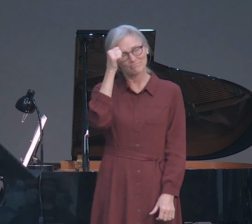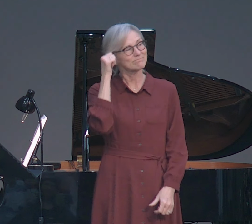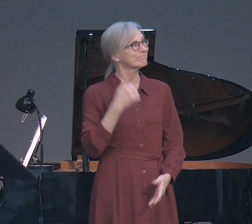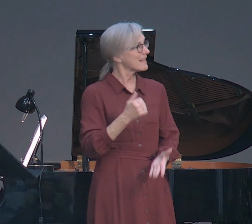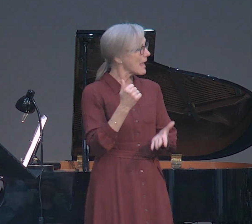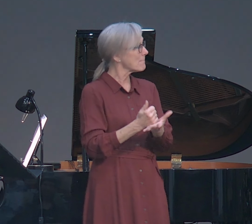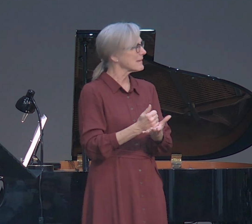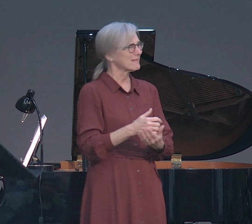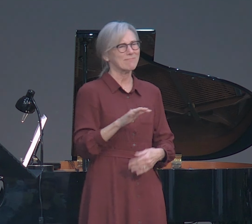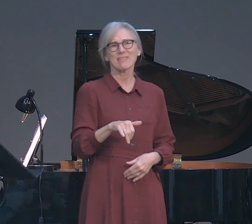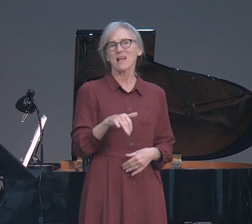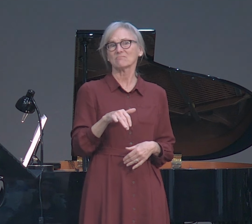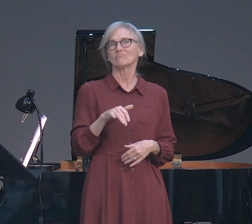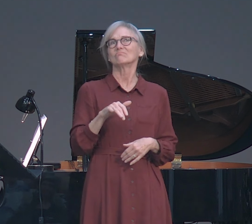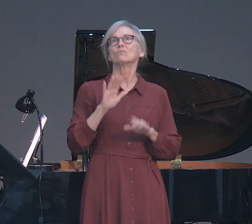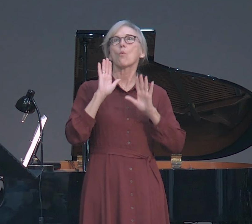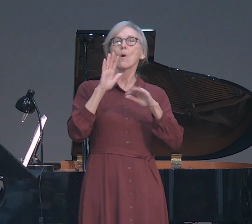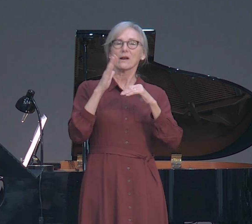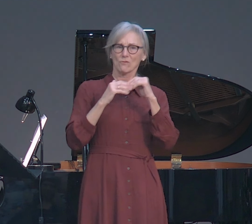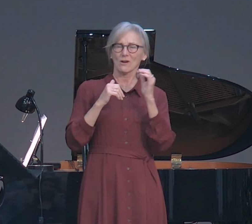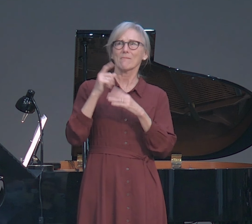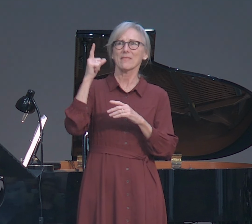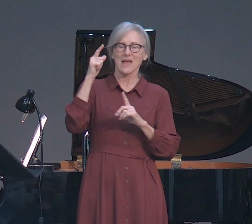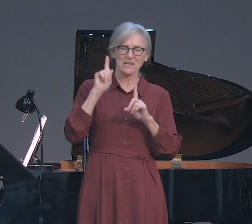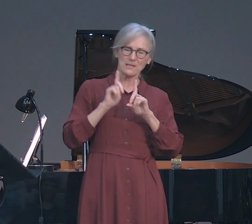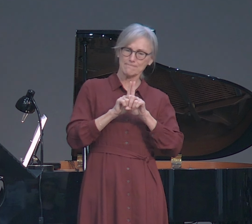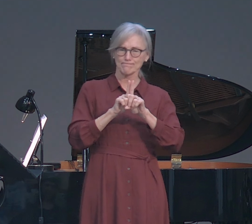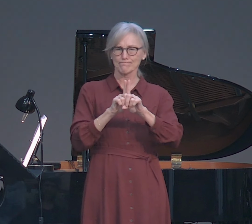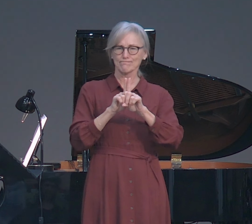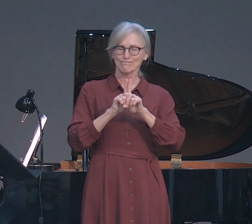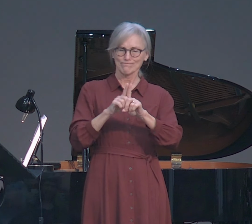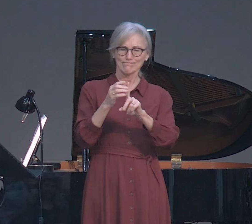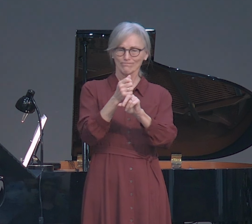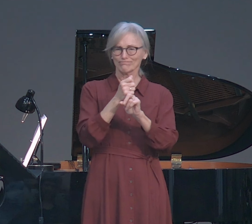What a great comfort that he will hold us fast.